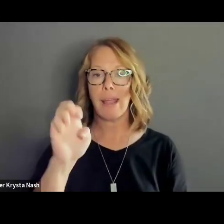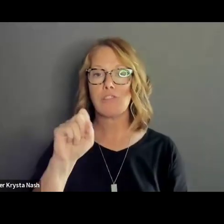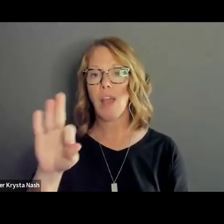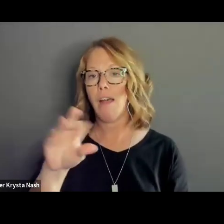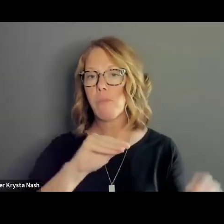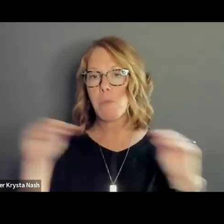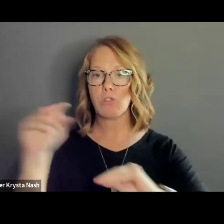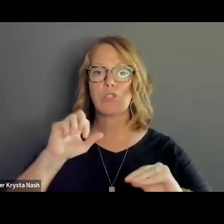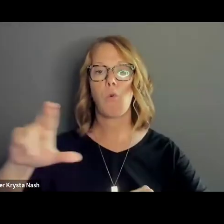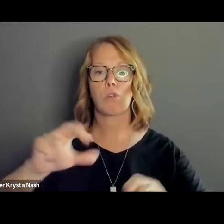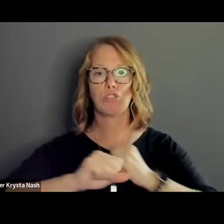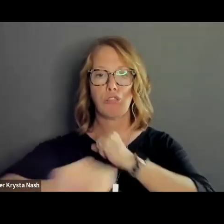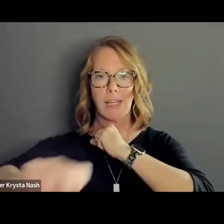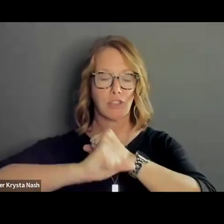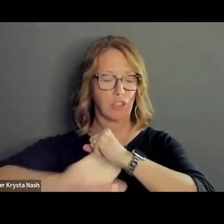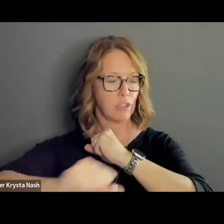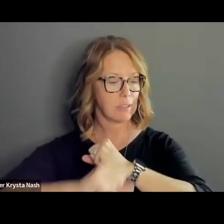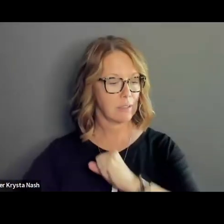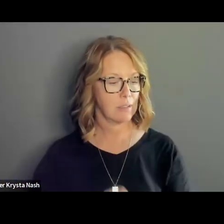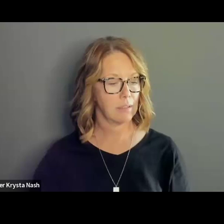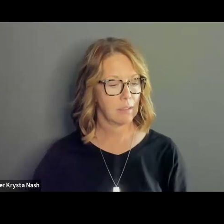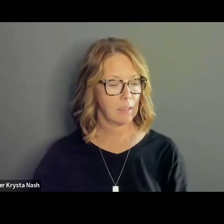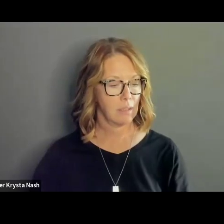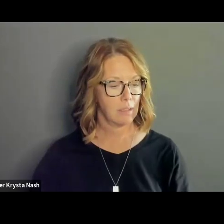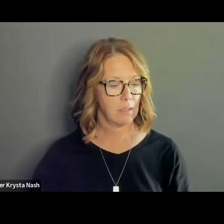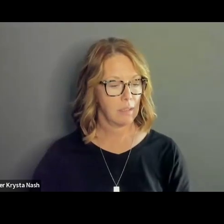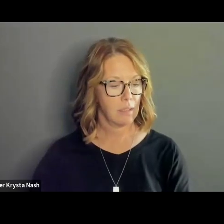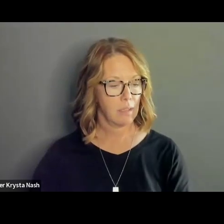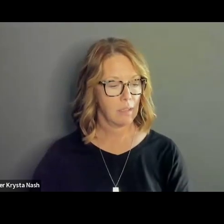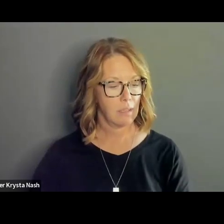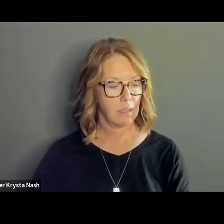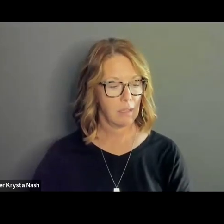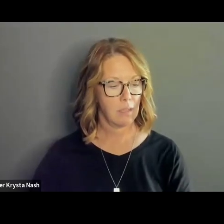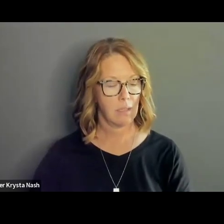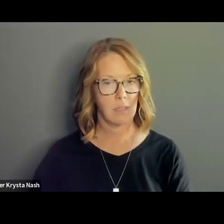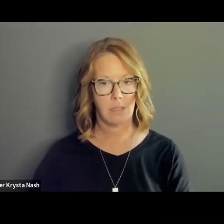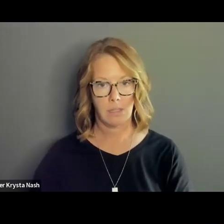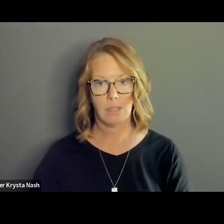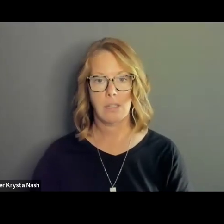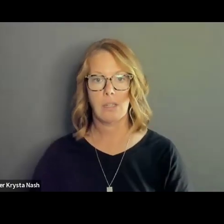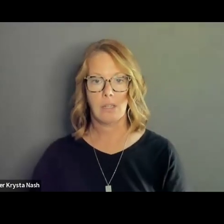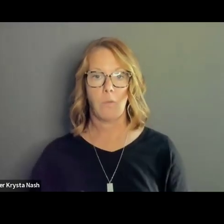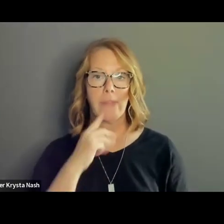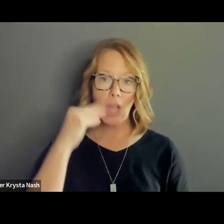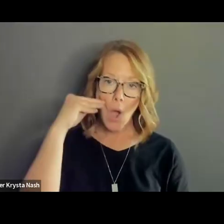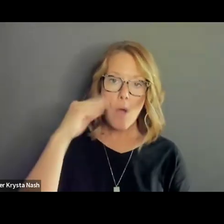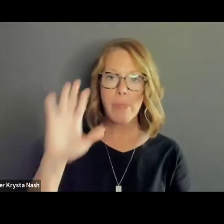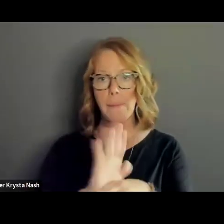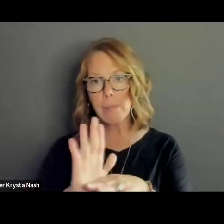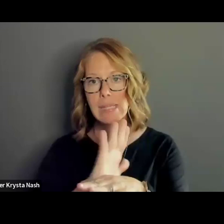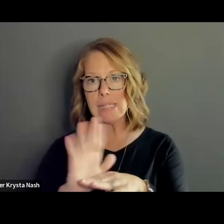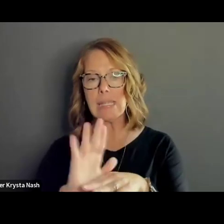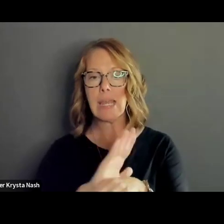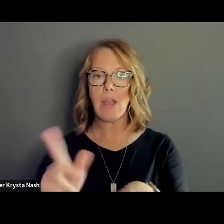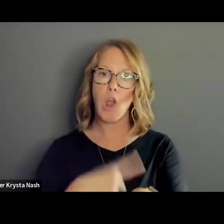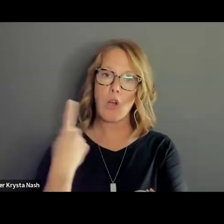stretches. Sometimes people do those in the rehabilitation hospital and therapy, and when they get home, they get busy and it takes a long time.